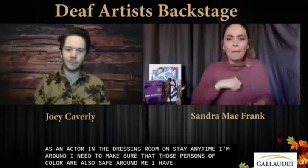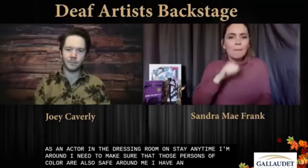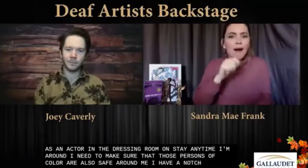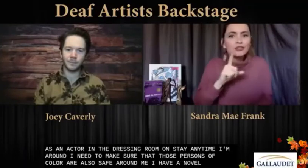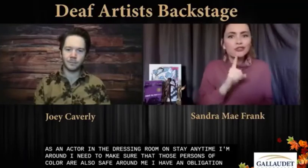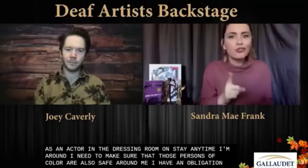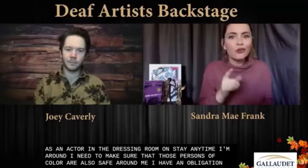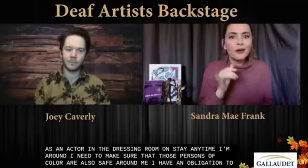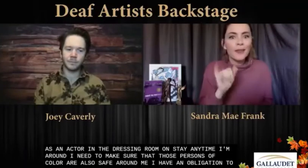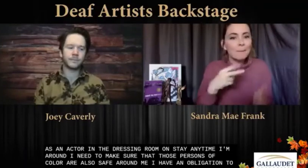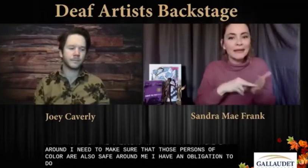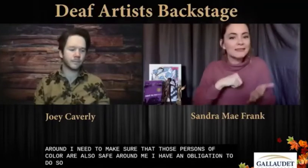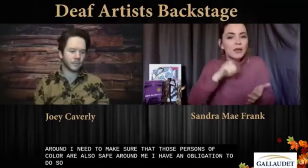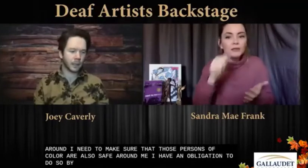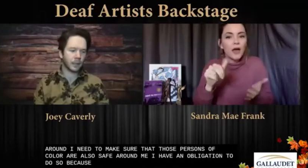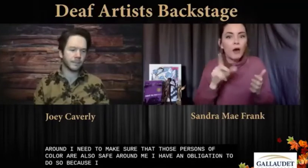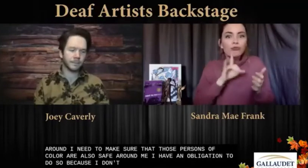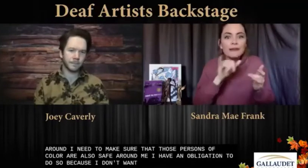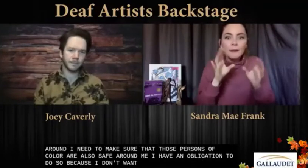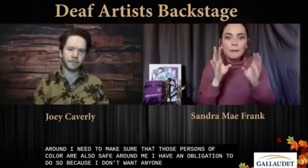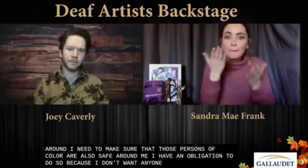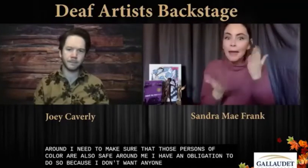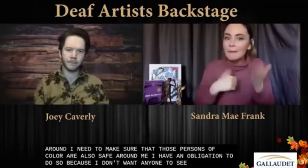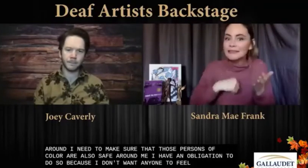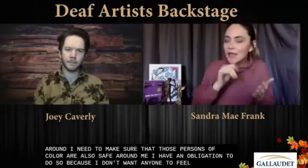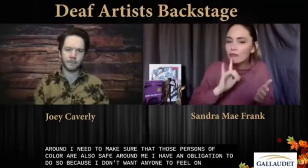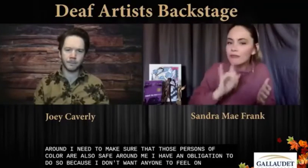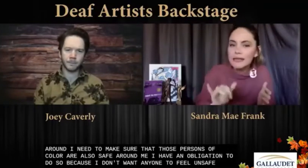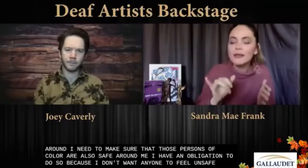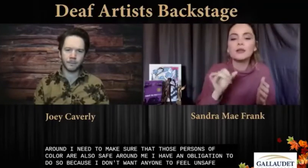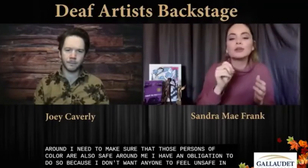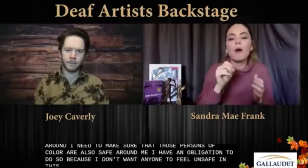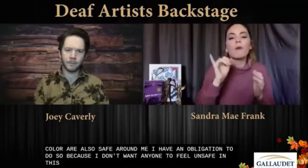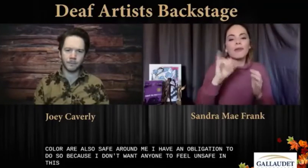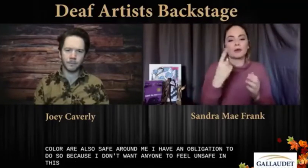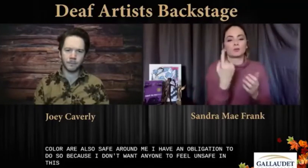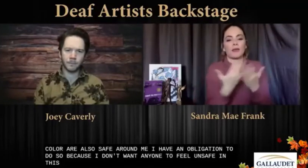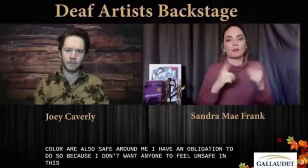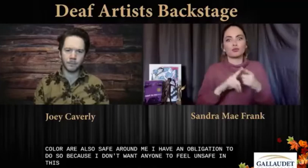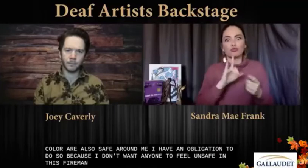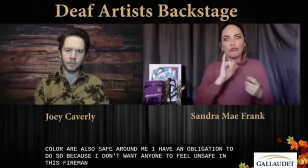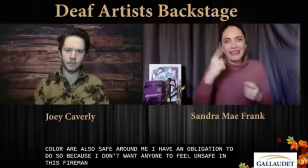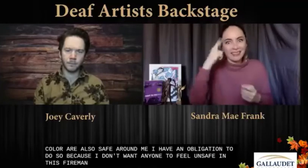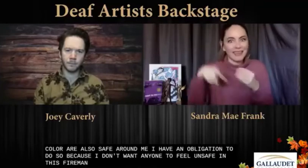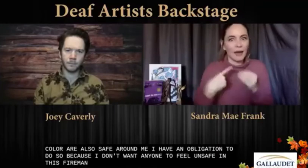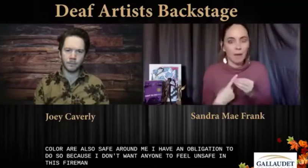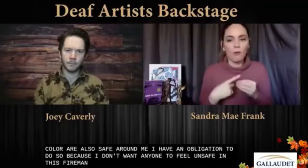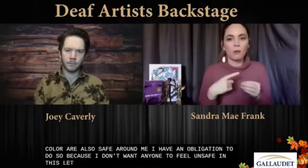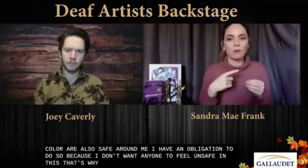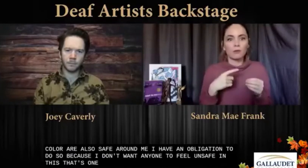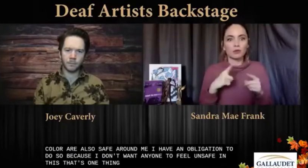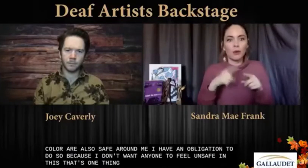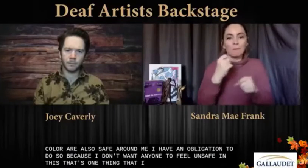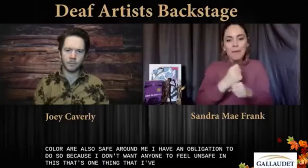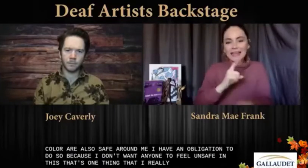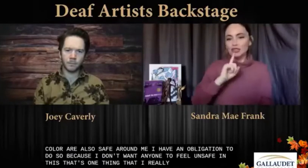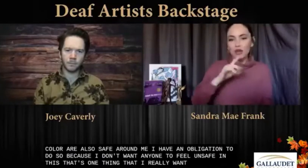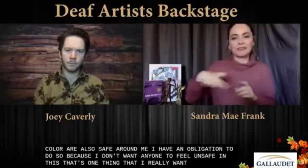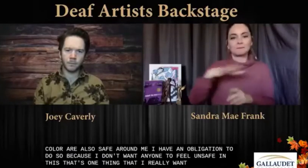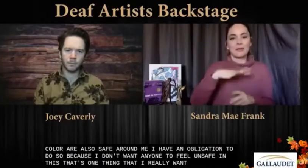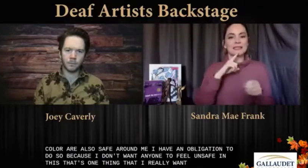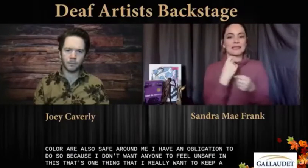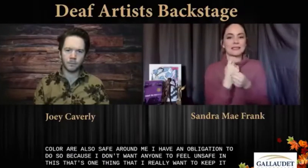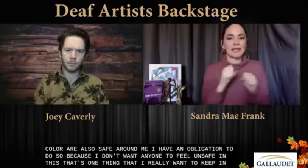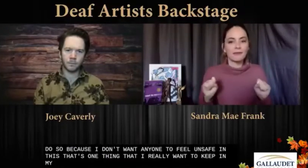have an obligation to do so because I don't want anyone to feel unsafe in this environment so that's one thing that I really want